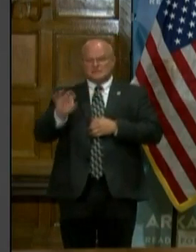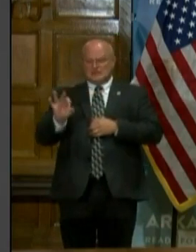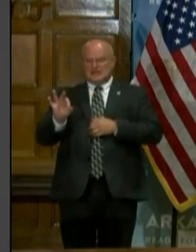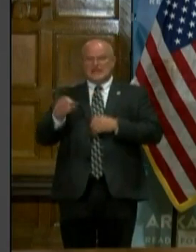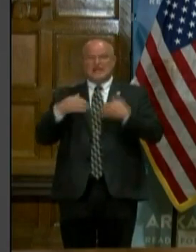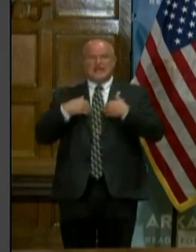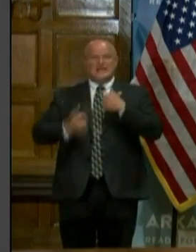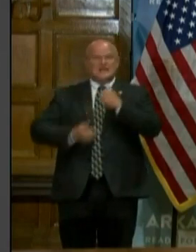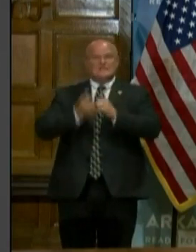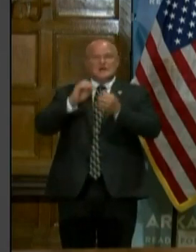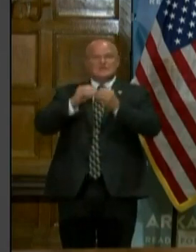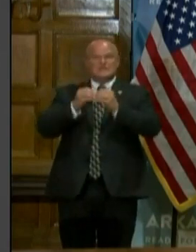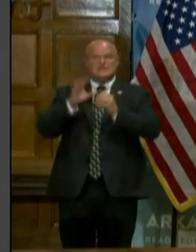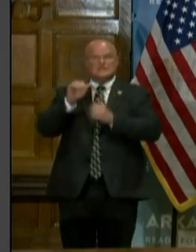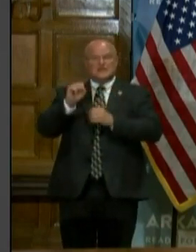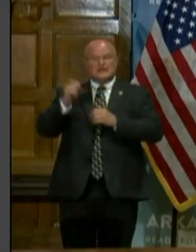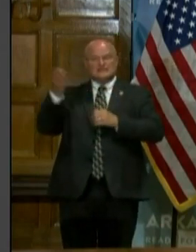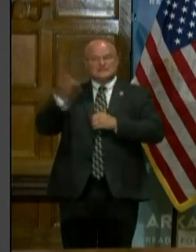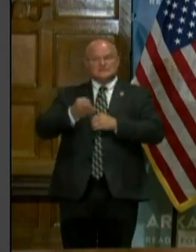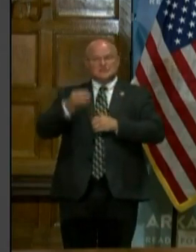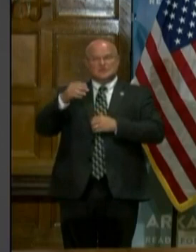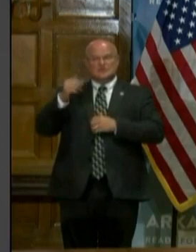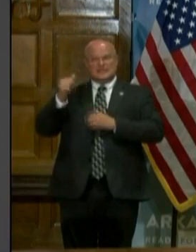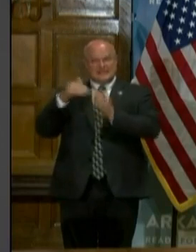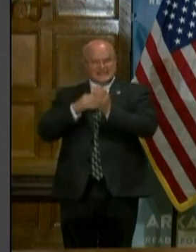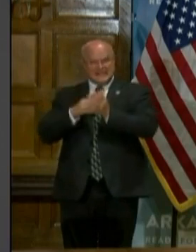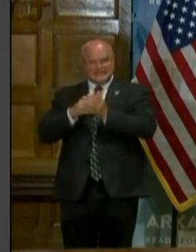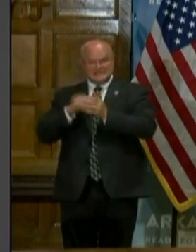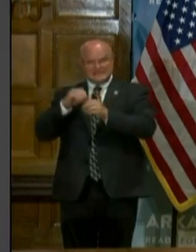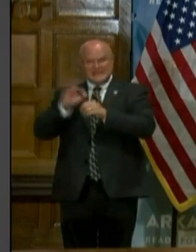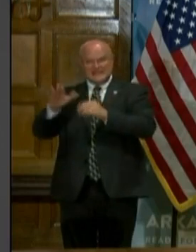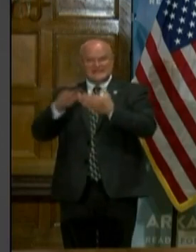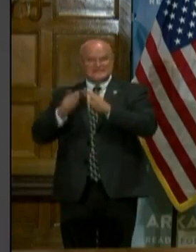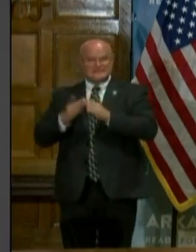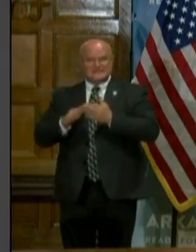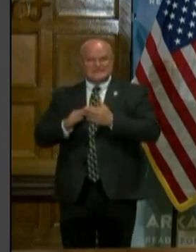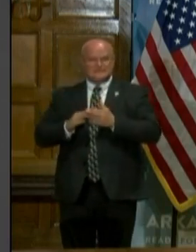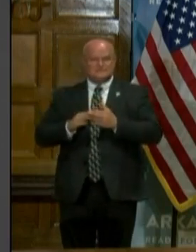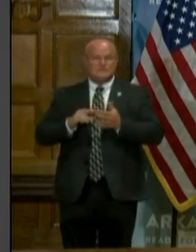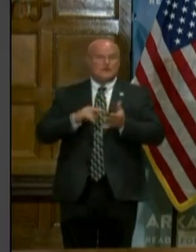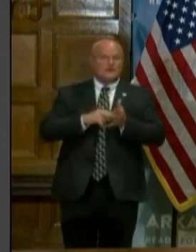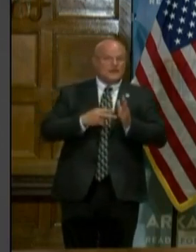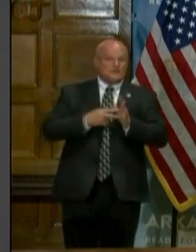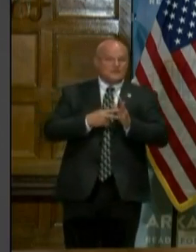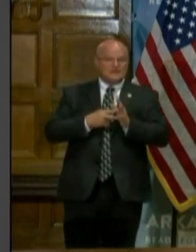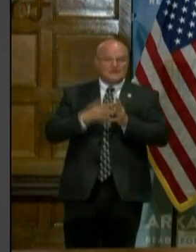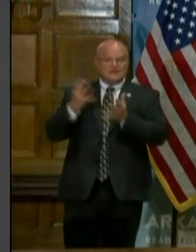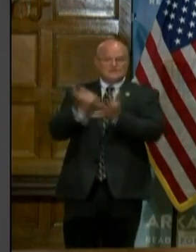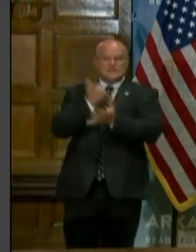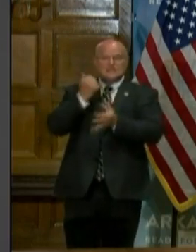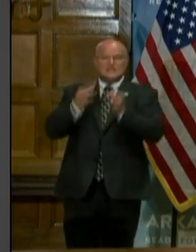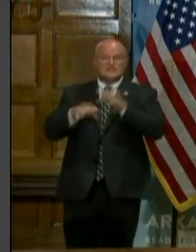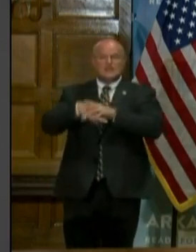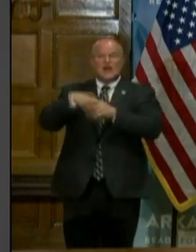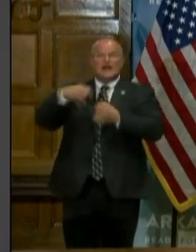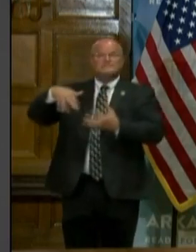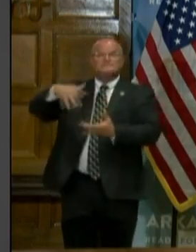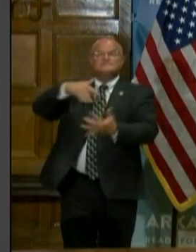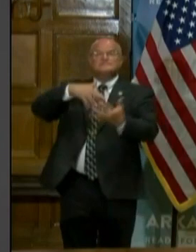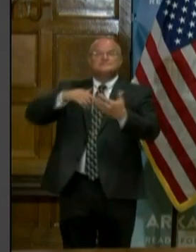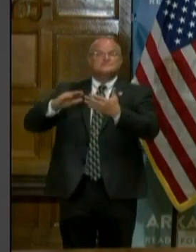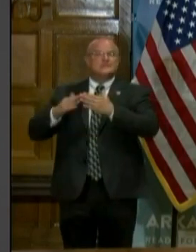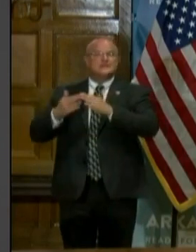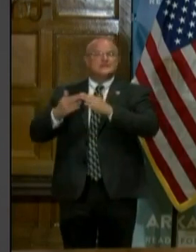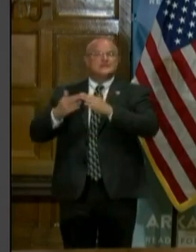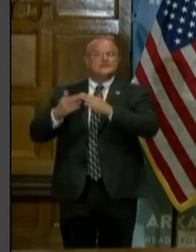that has the most number of cases per population. And what that tells us is those are the chances that if you're out and about in your